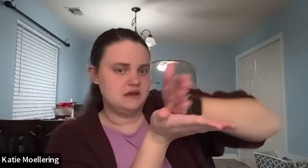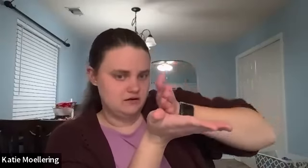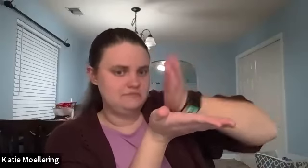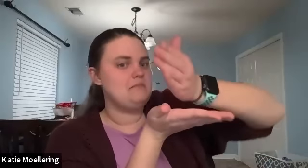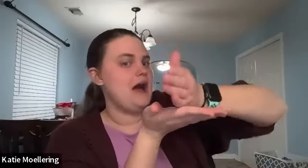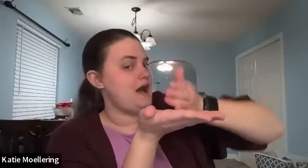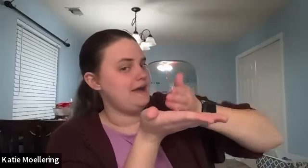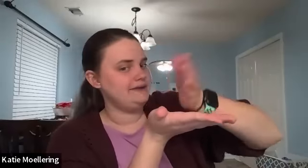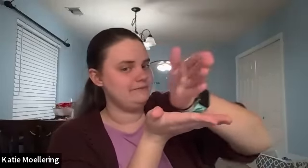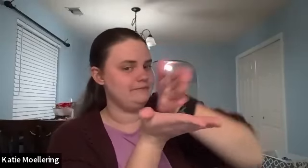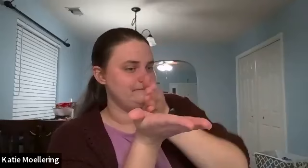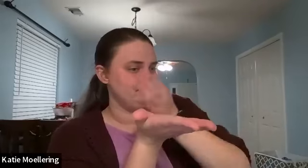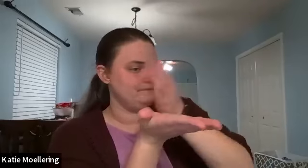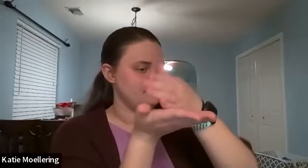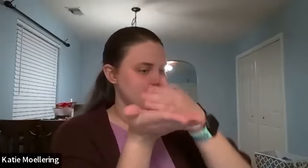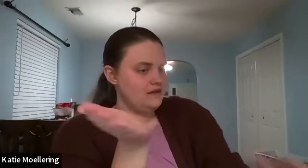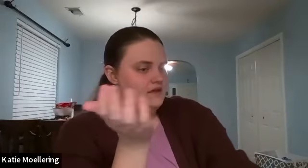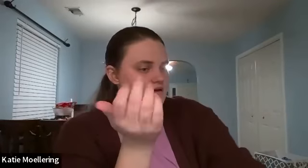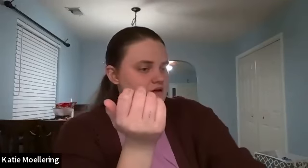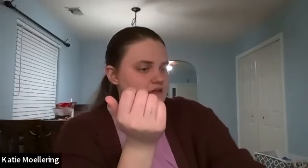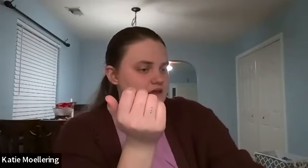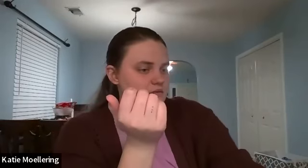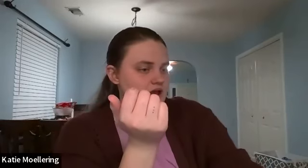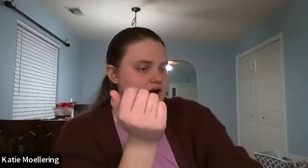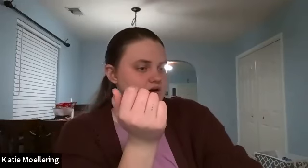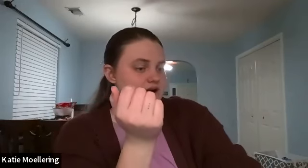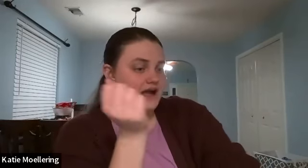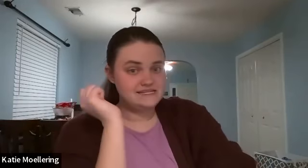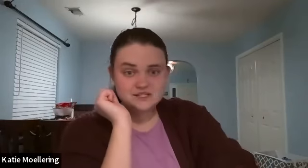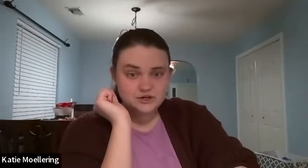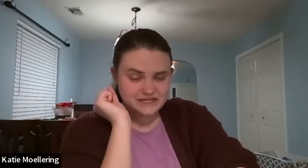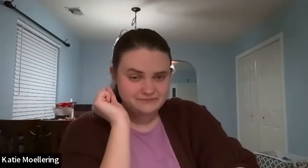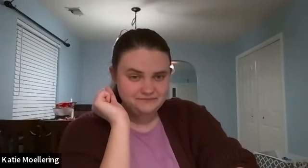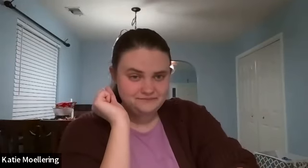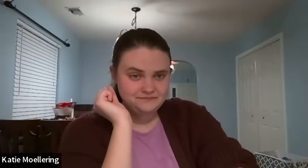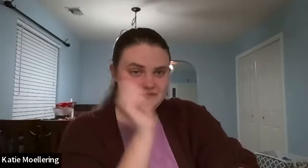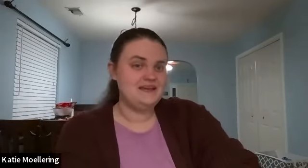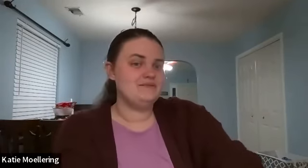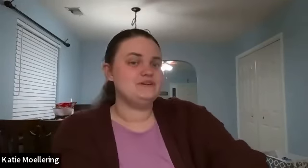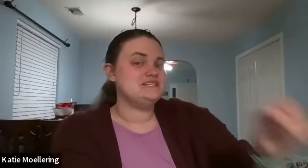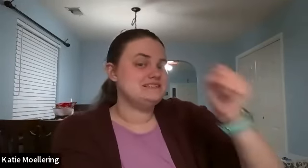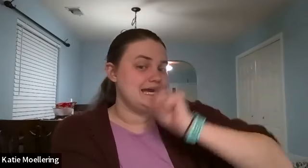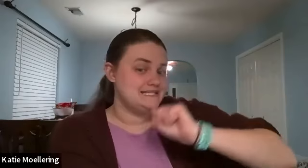out, pie. And then we have ice cream, which is ice